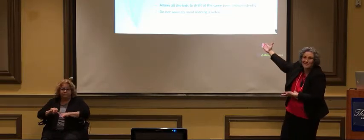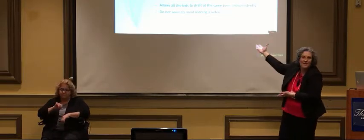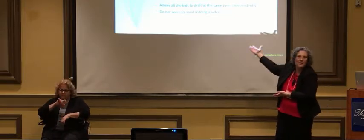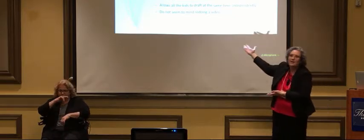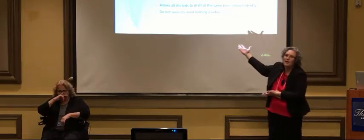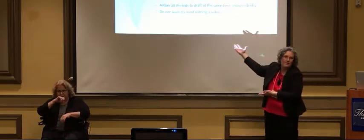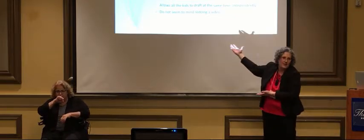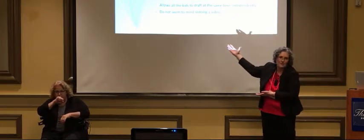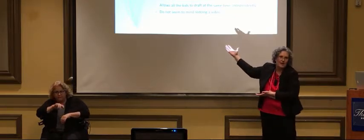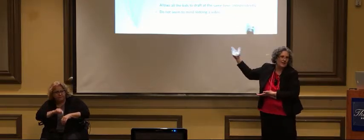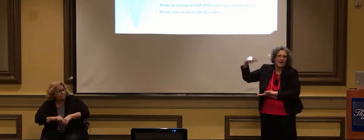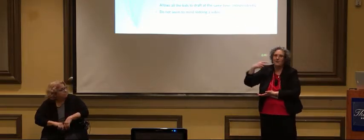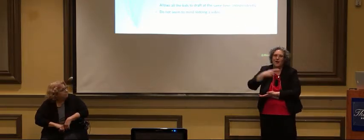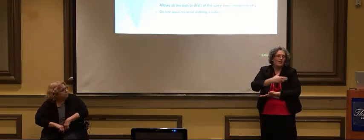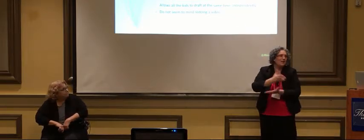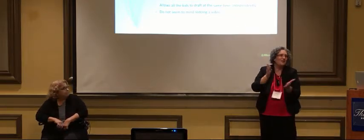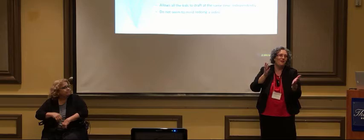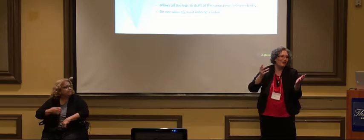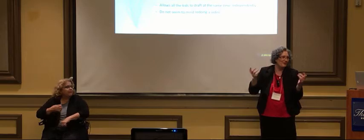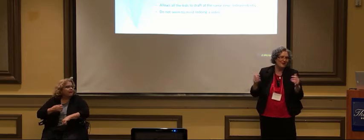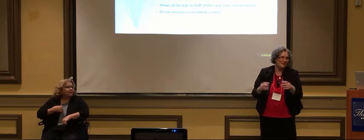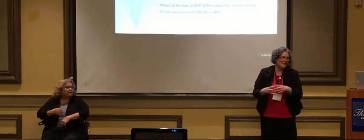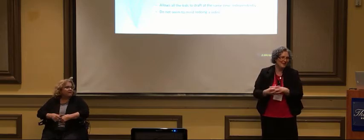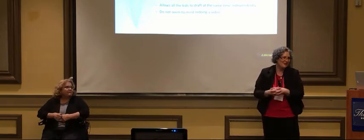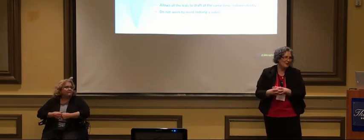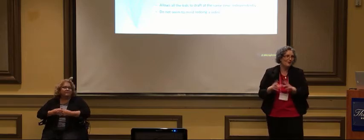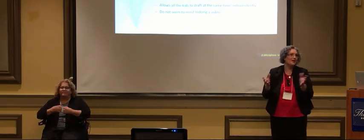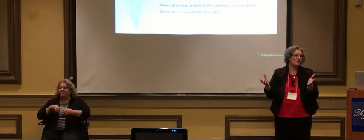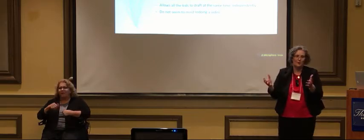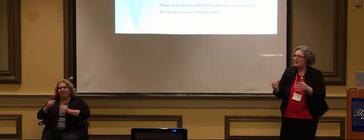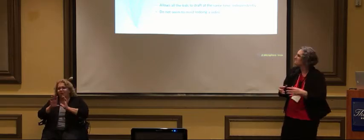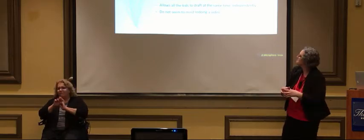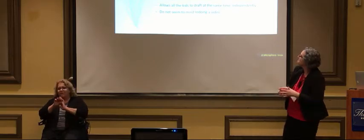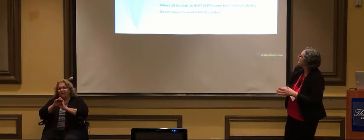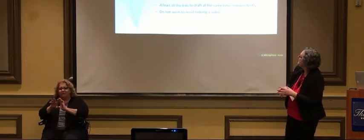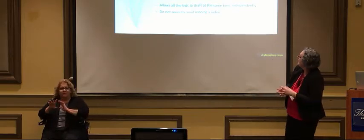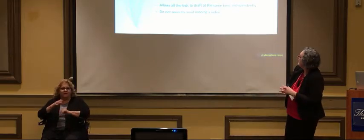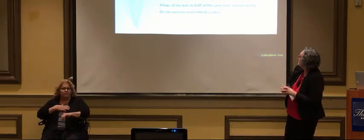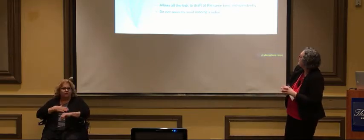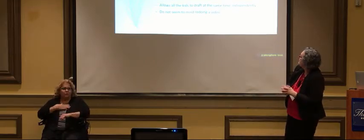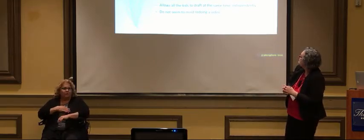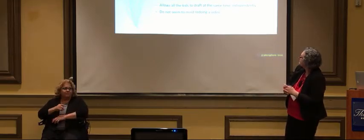it. They love it. I've got lots of other videos I can show you. They enjoy it.